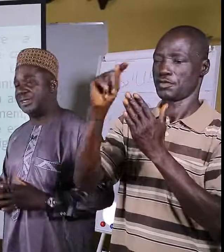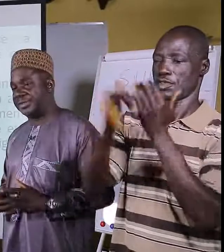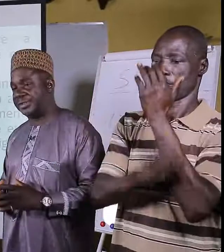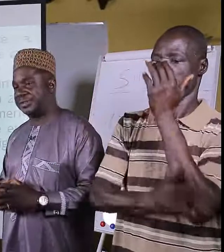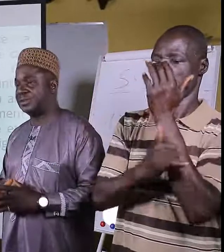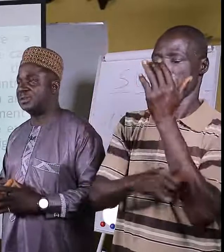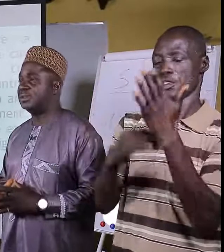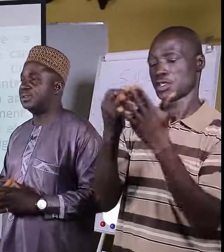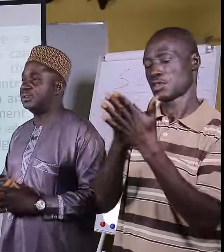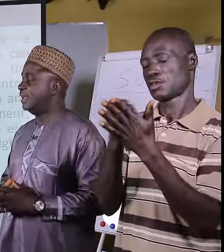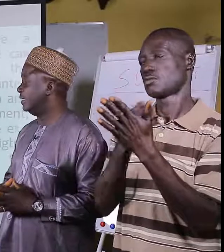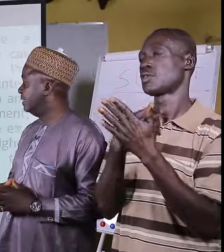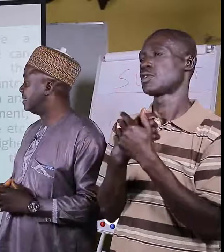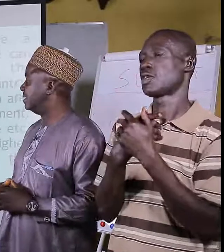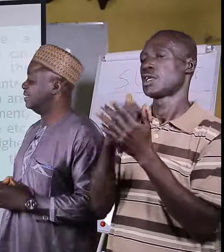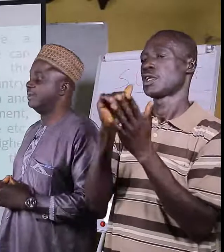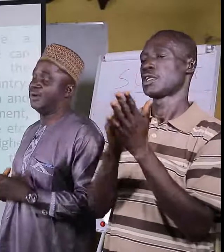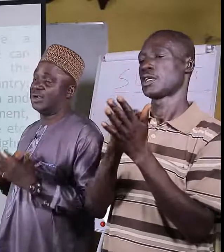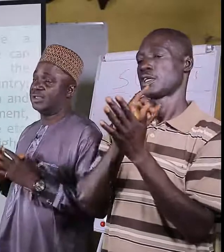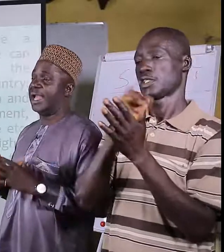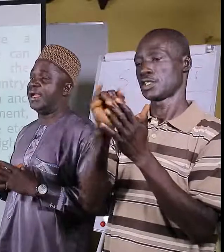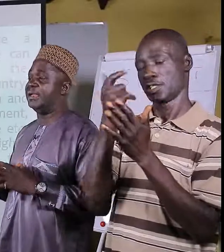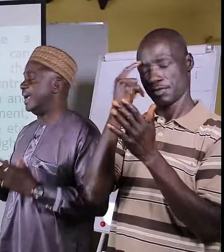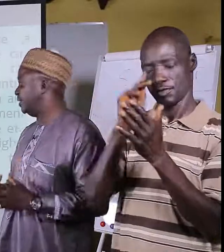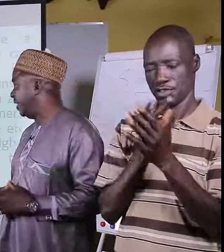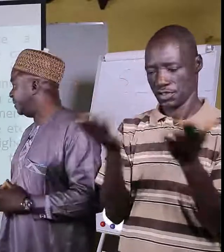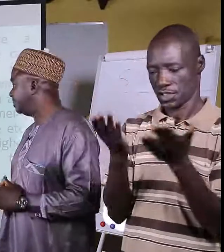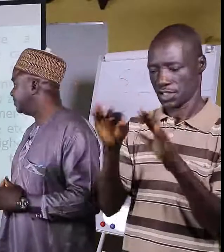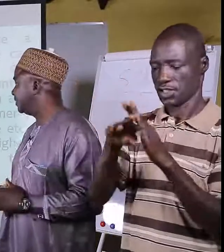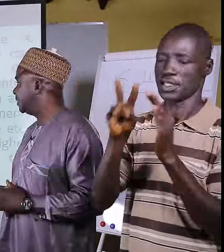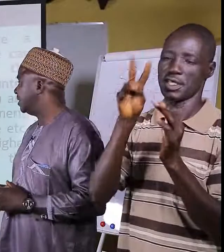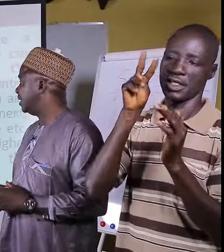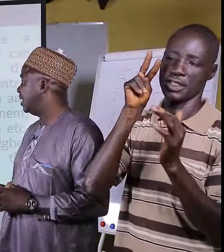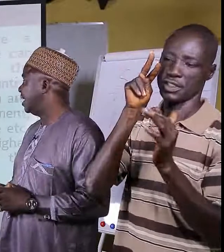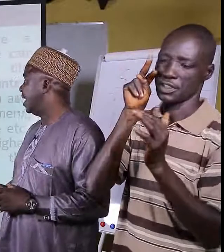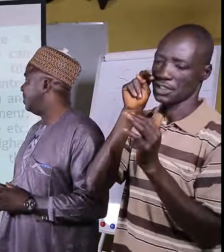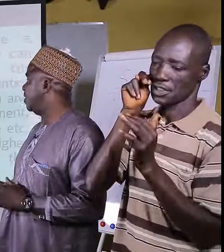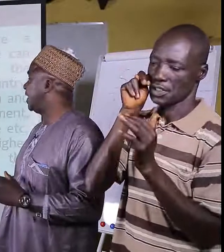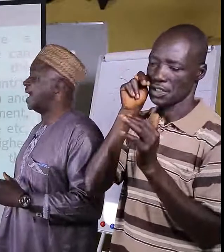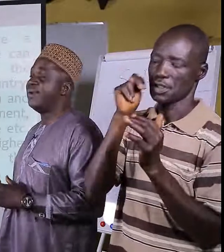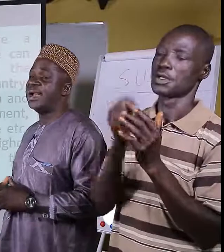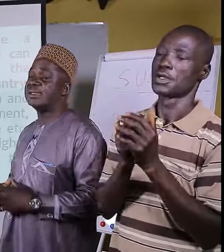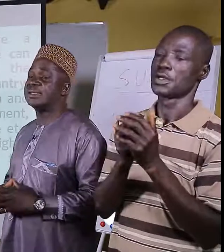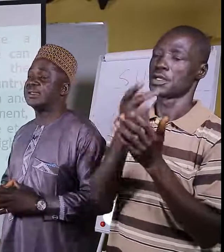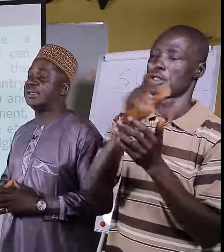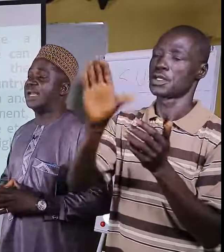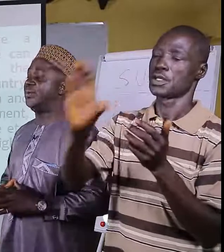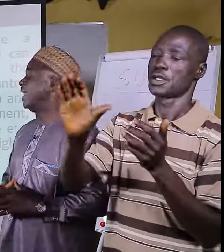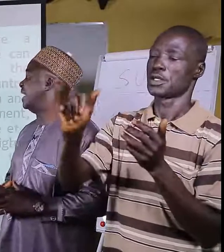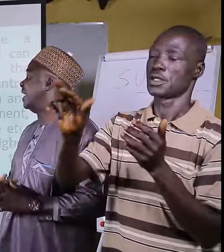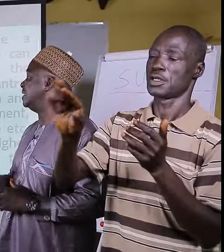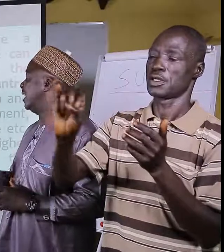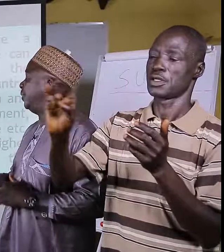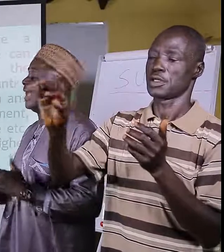your country. That is, for us here, Nigeria. Among the careers that